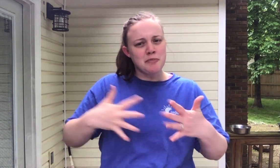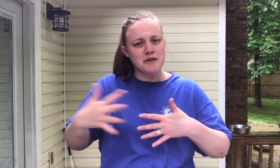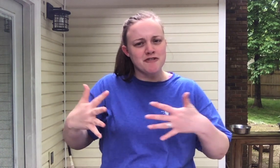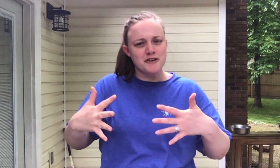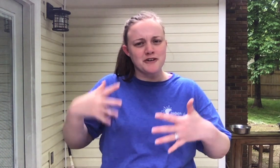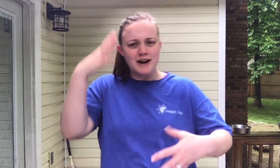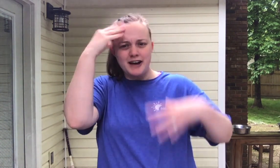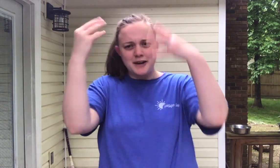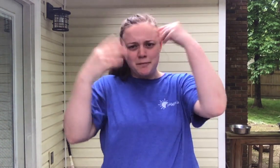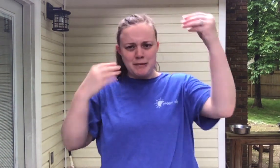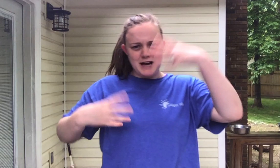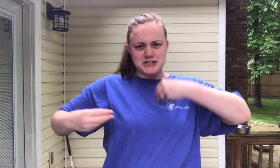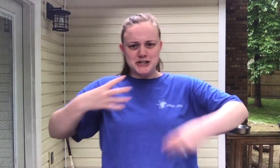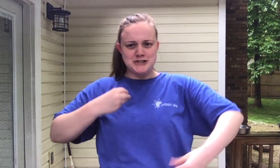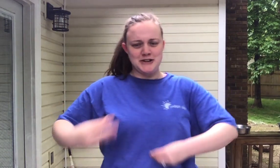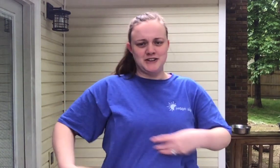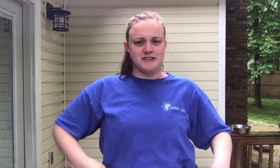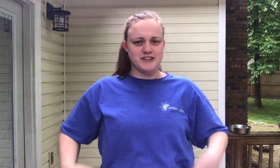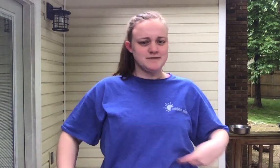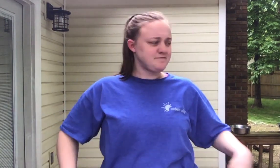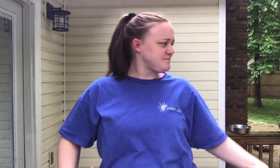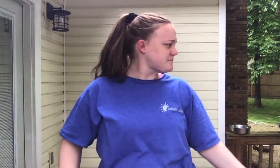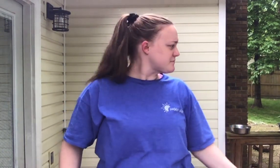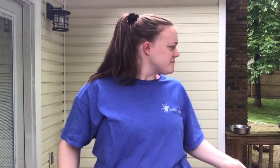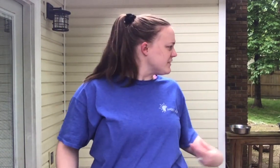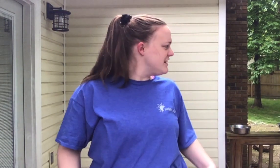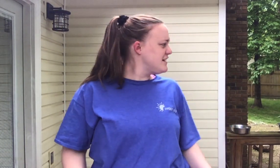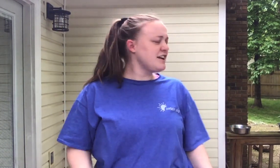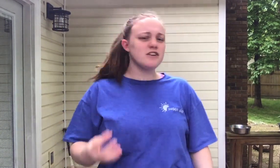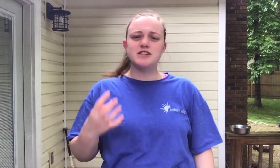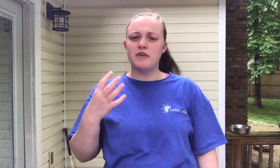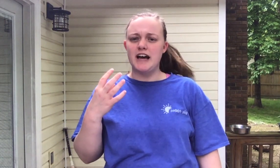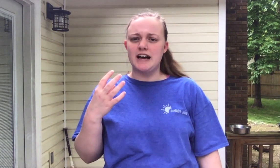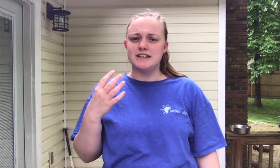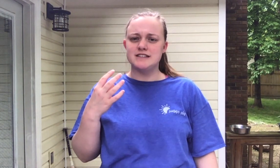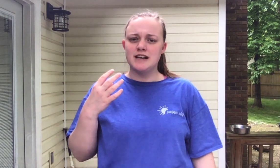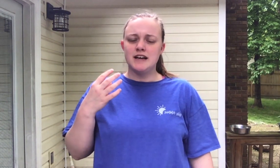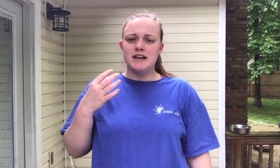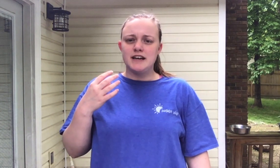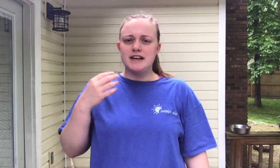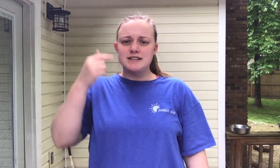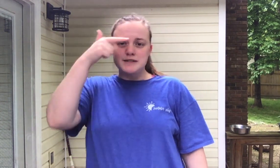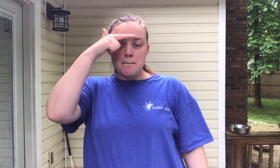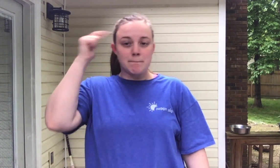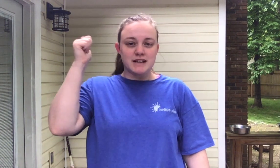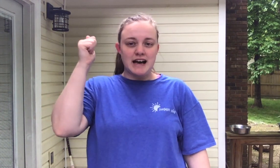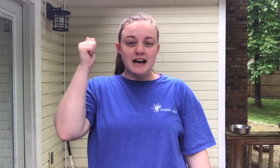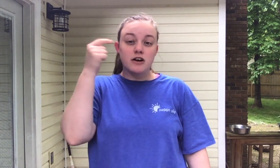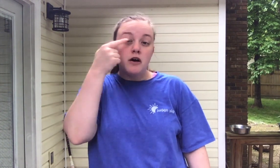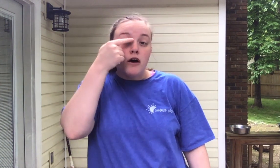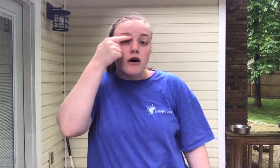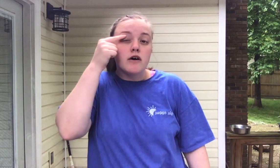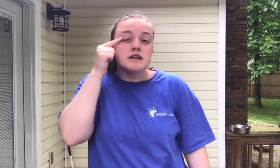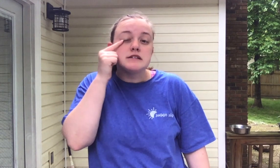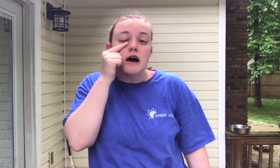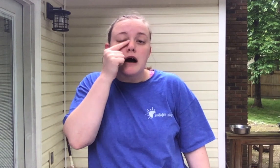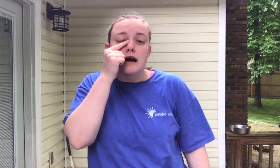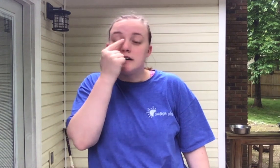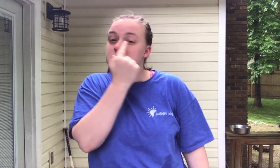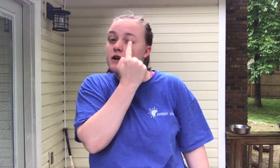of gray patches all over. And then he also has some black on his eyes